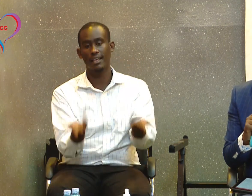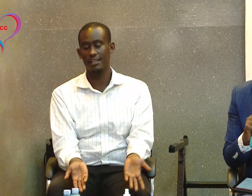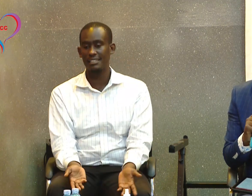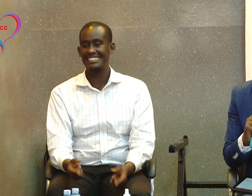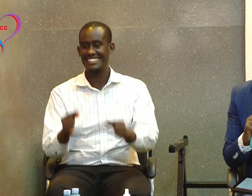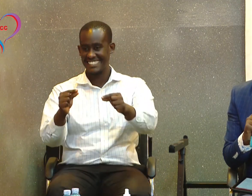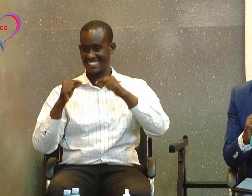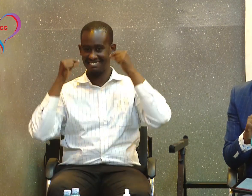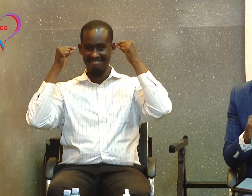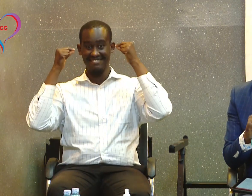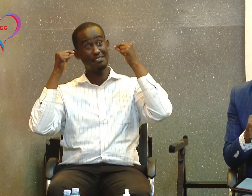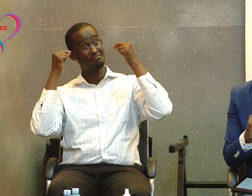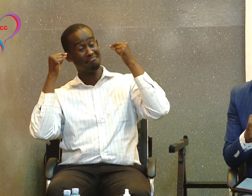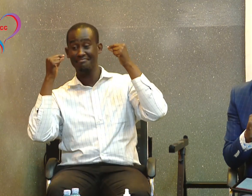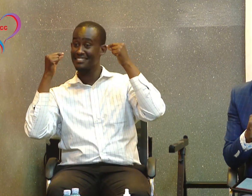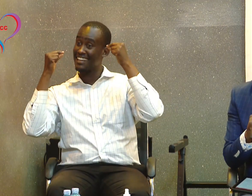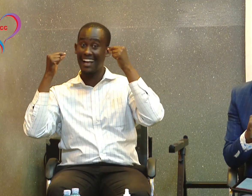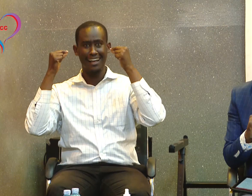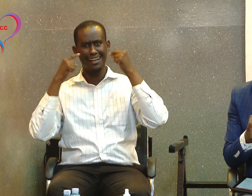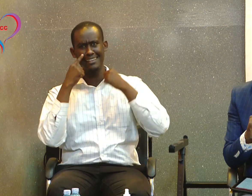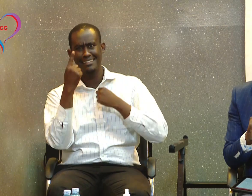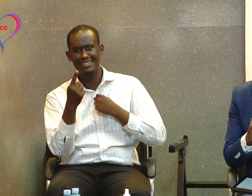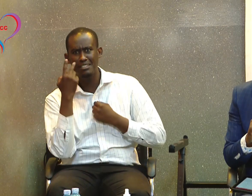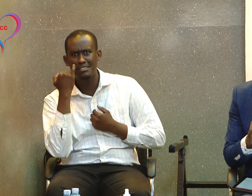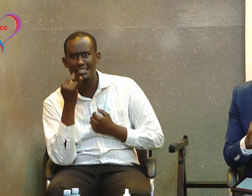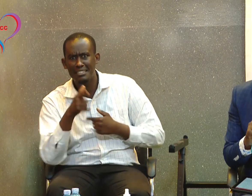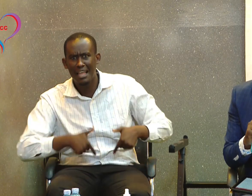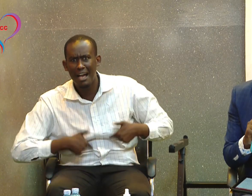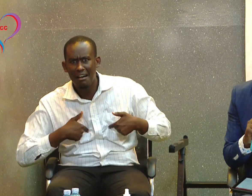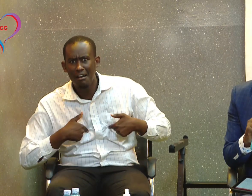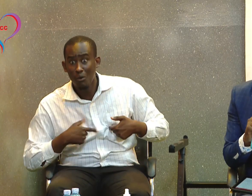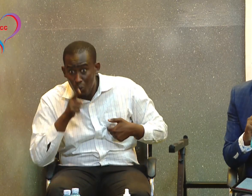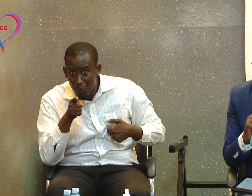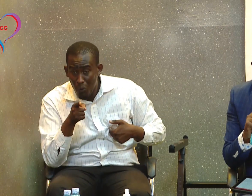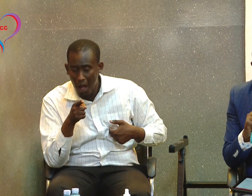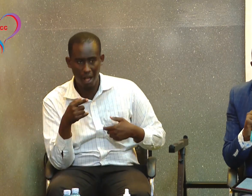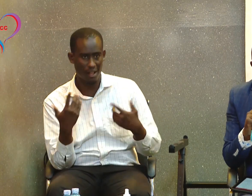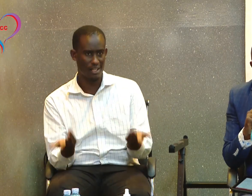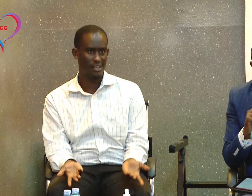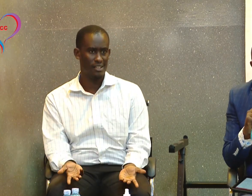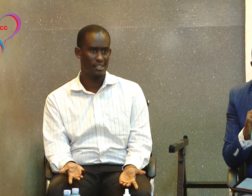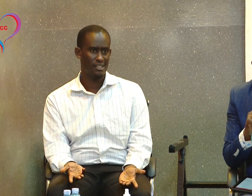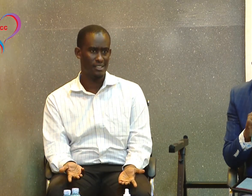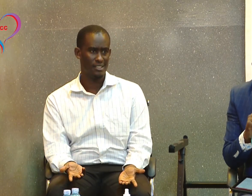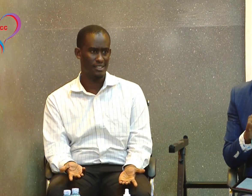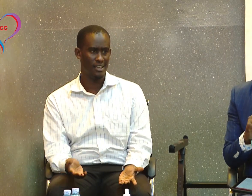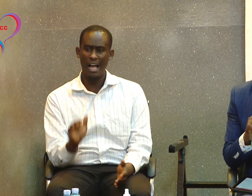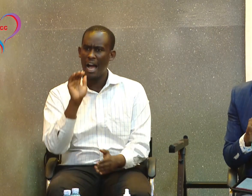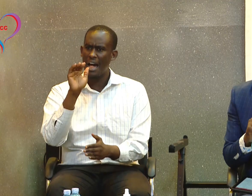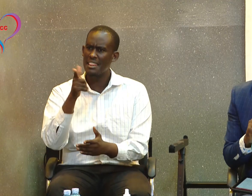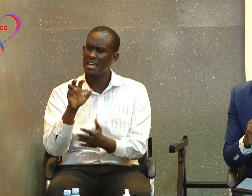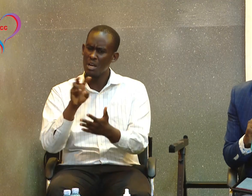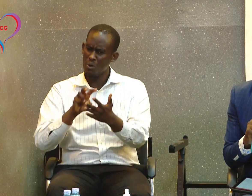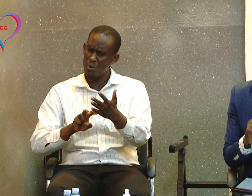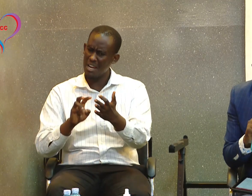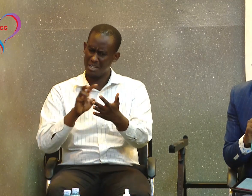And you look at them and you're like, are you serious with life, you? You ask them, are you